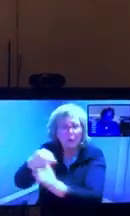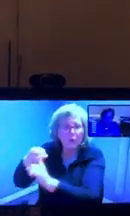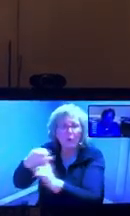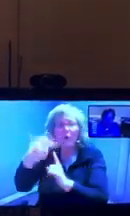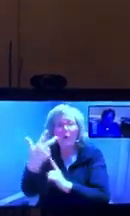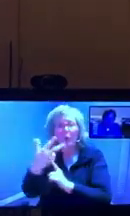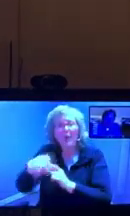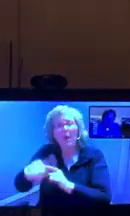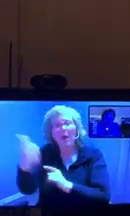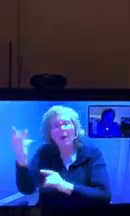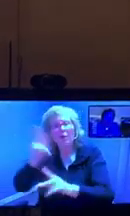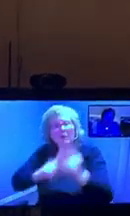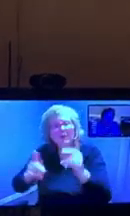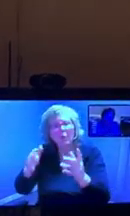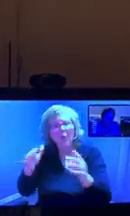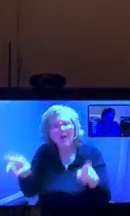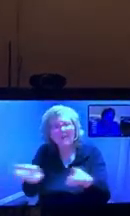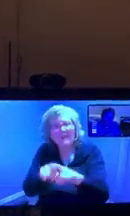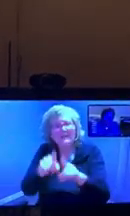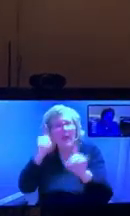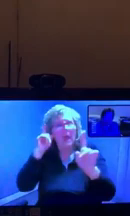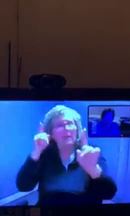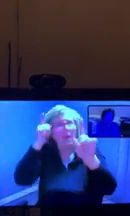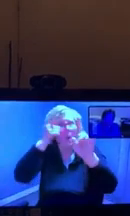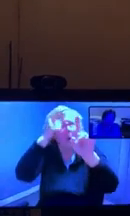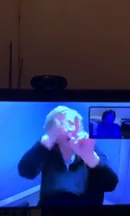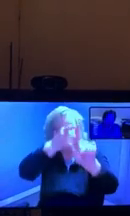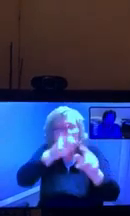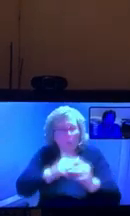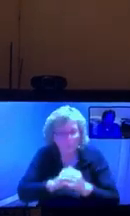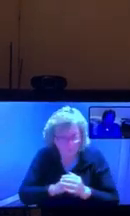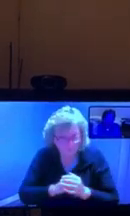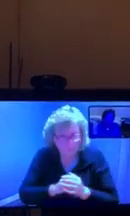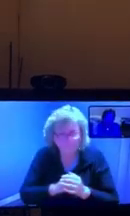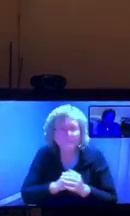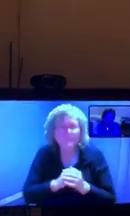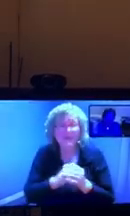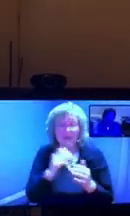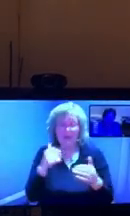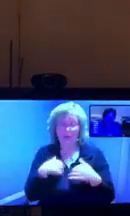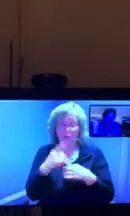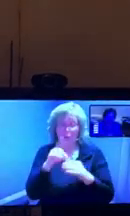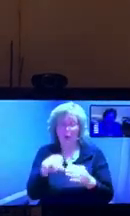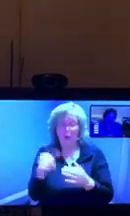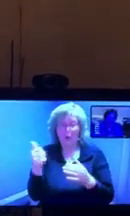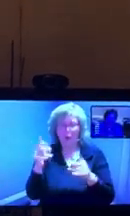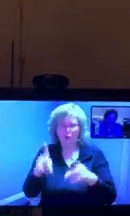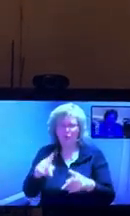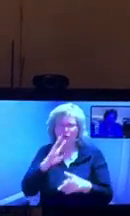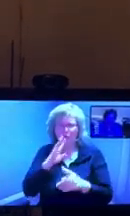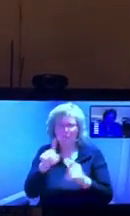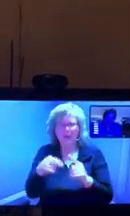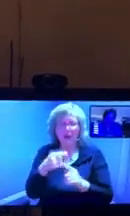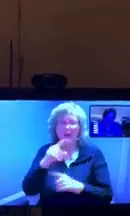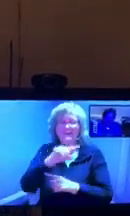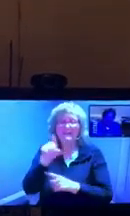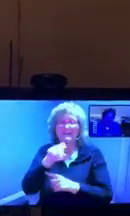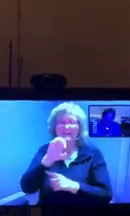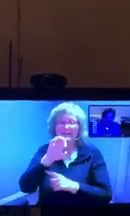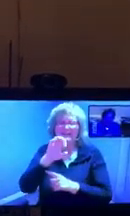up with this. There was a great motivational speaker and author, still is a great motivational speaker and author. His name is Zig Ziglar. He said, you can have